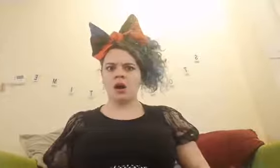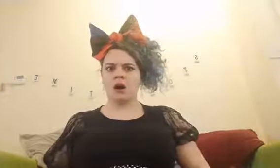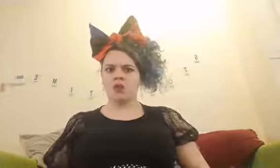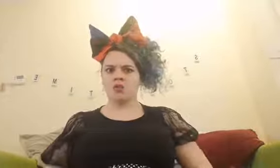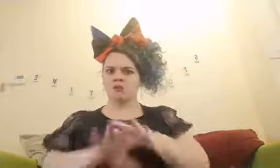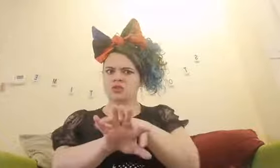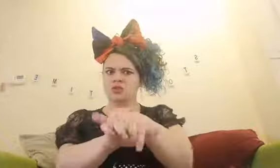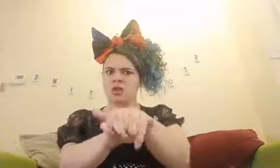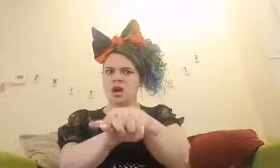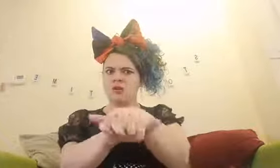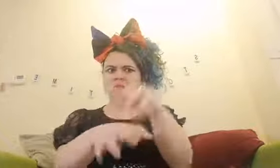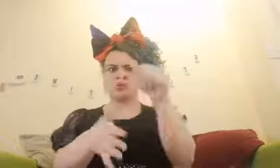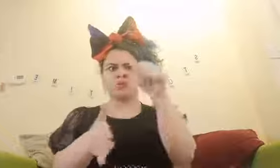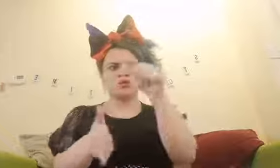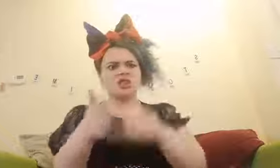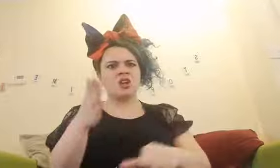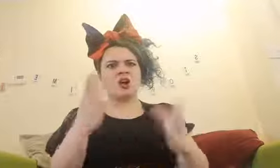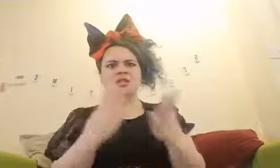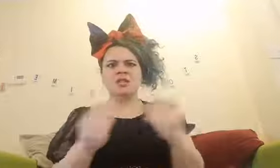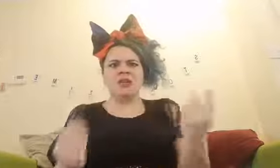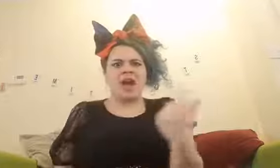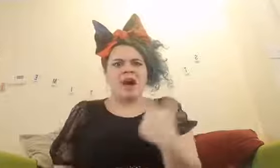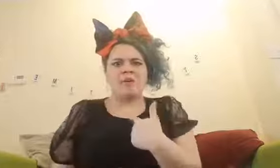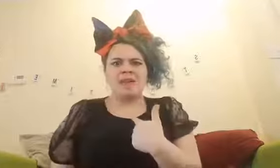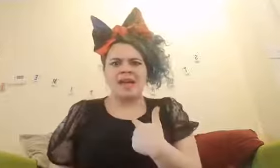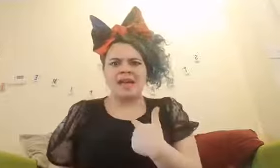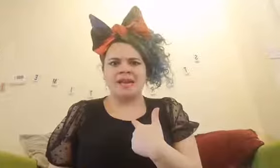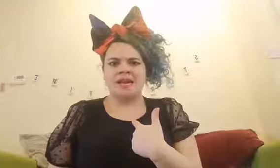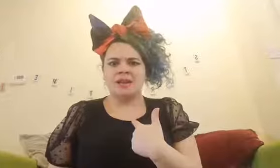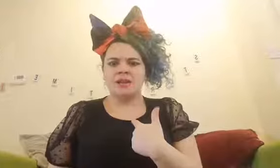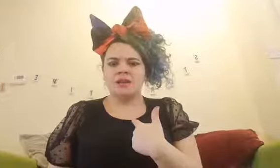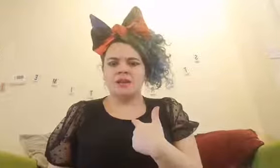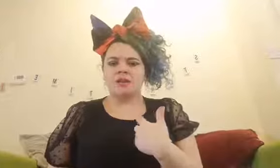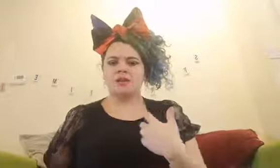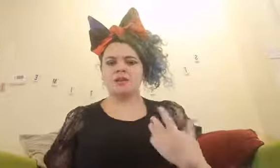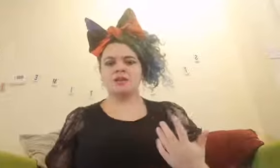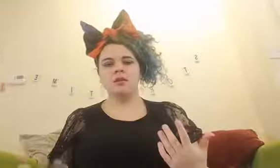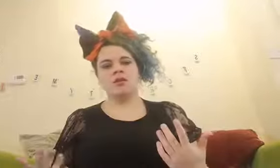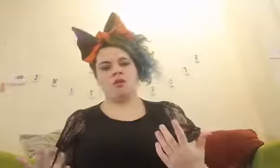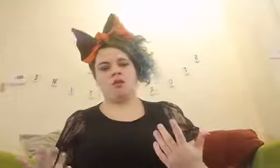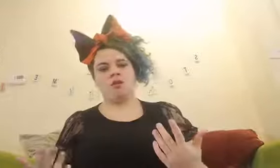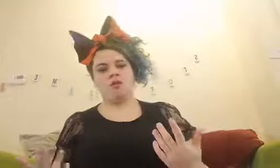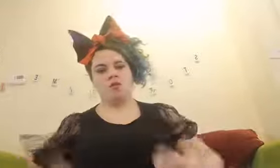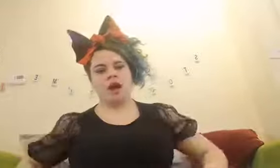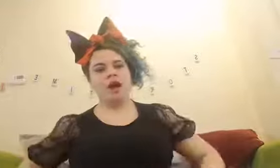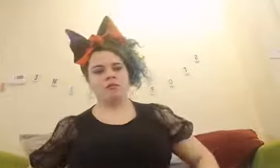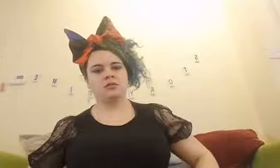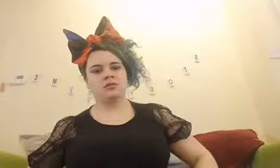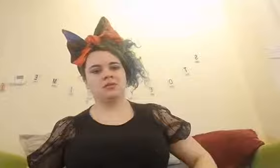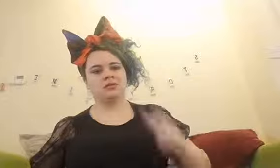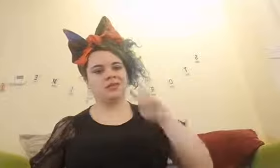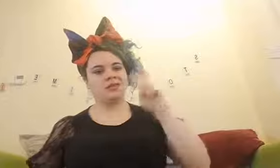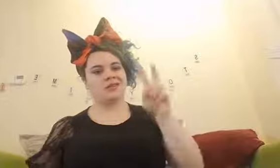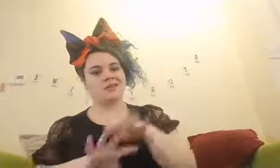Oh, Turtle, you started without me. Oh, well, said